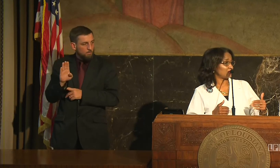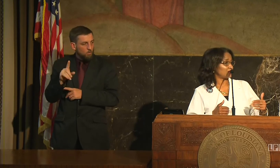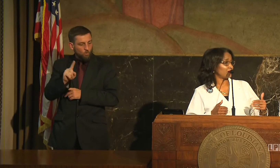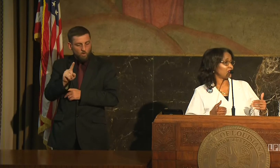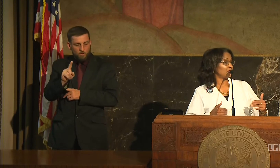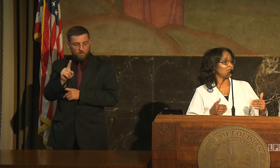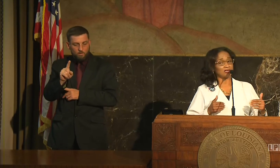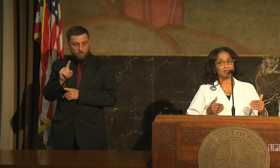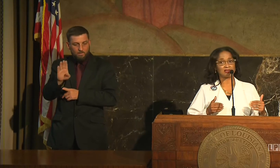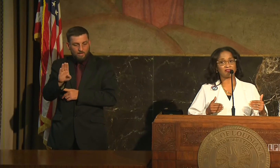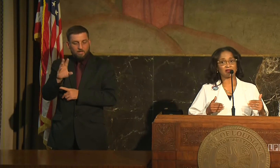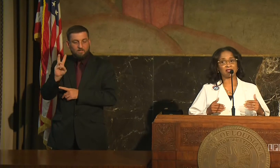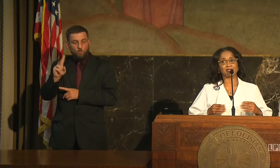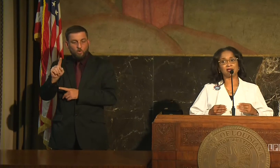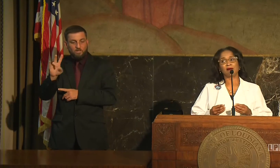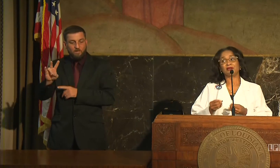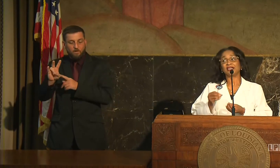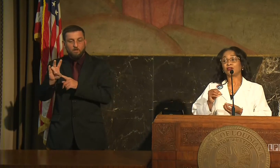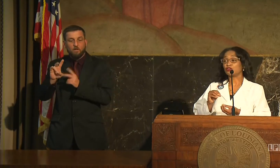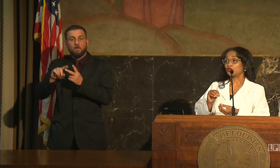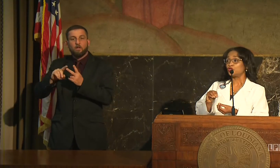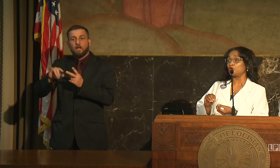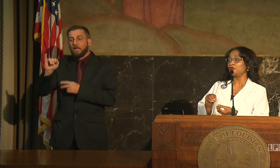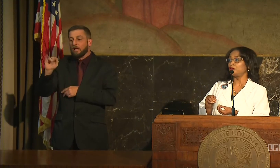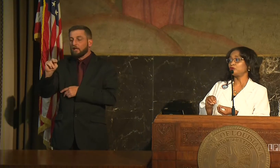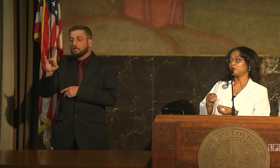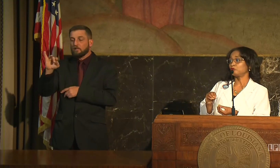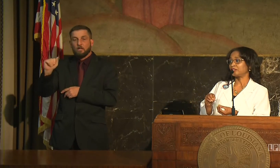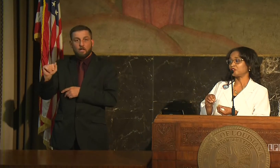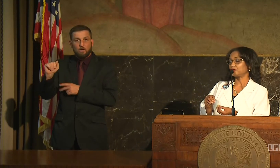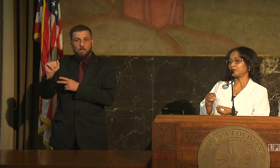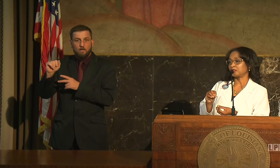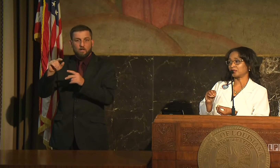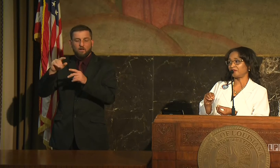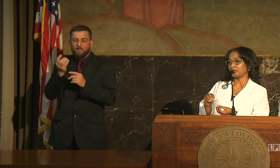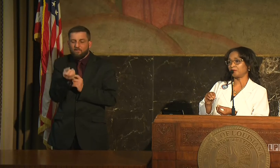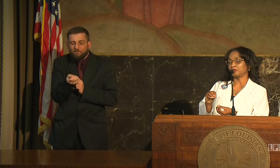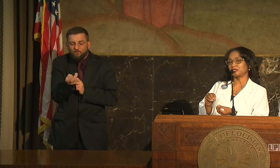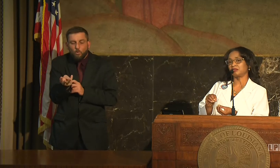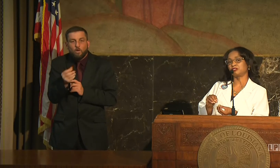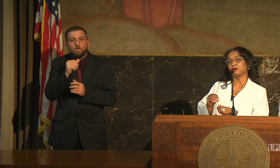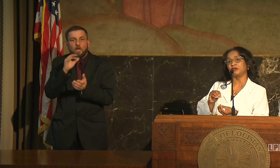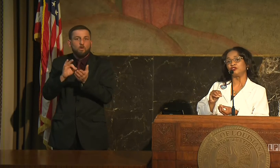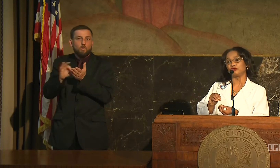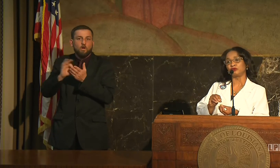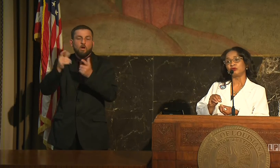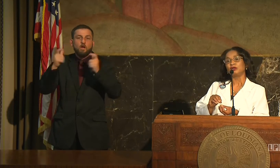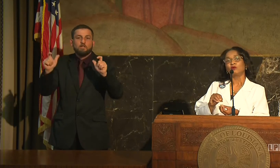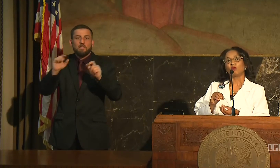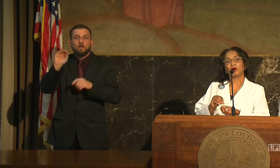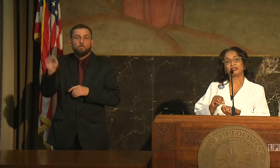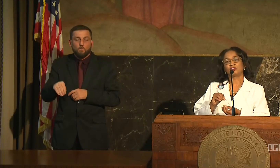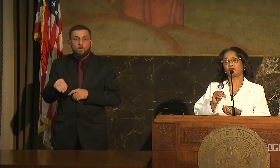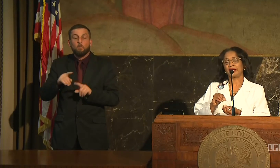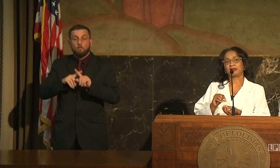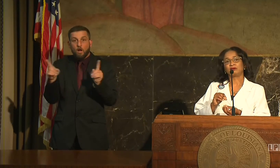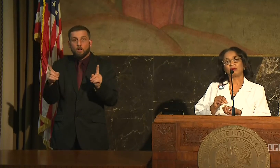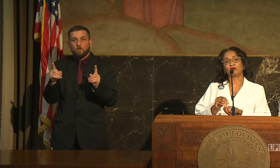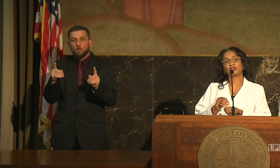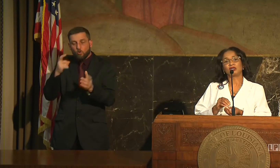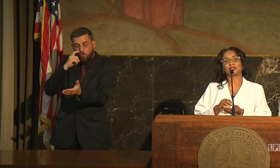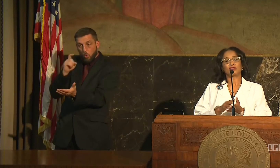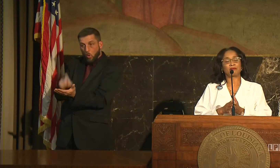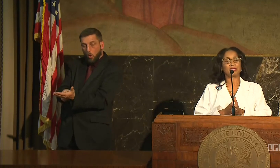B1B617 cases that are here, the Indian variant, but they are too few to register a significant percentage, but we do want to